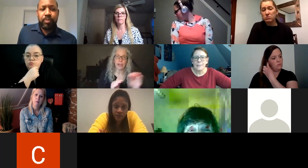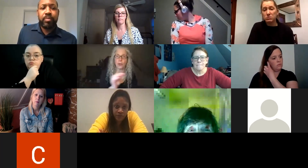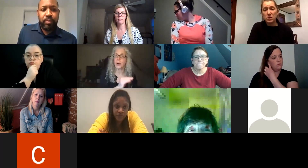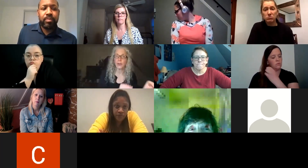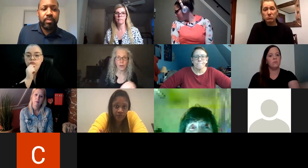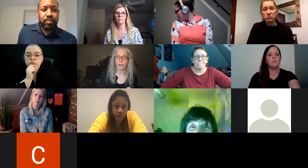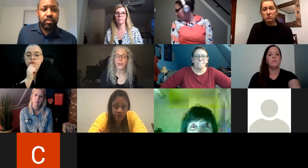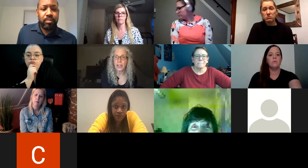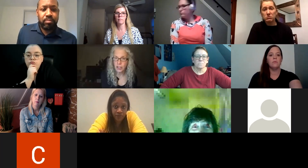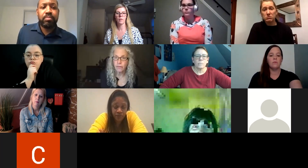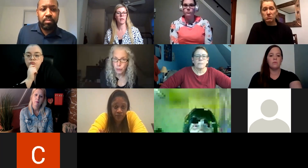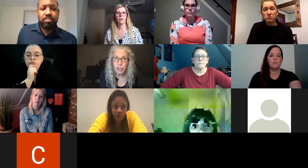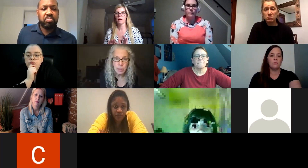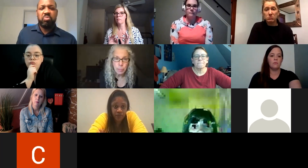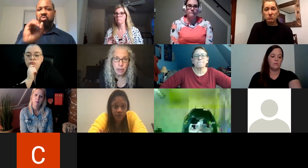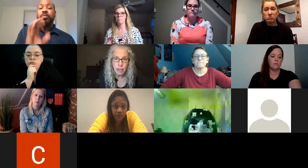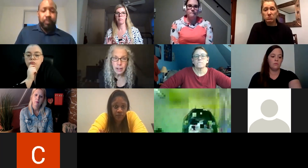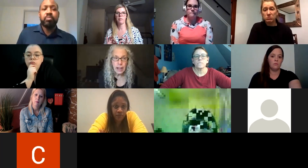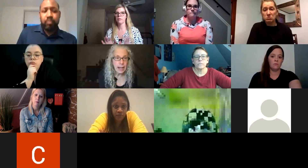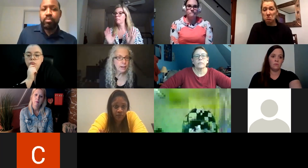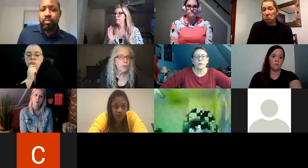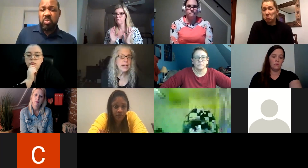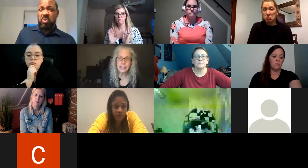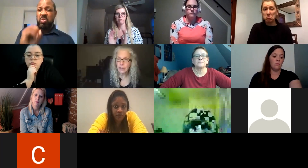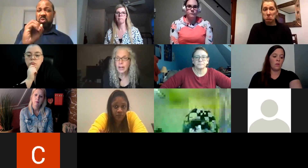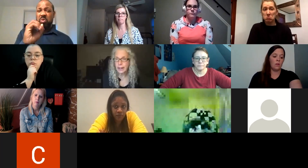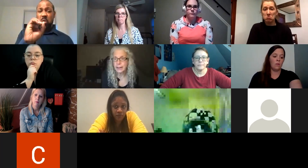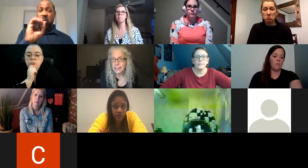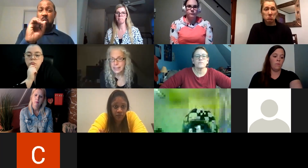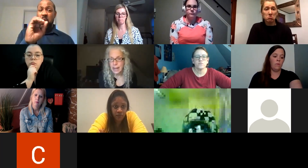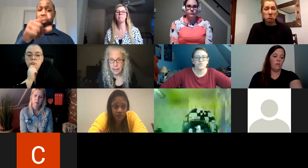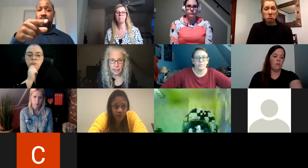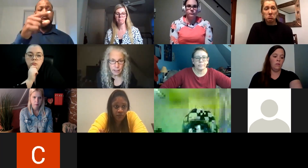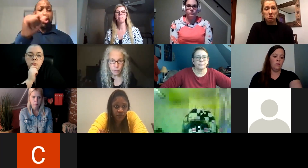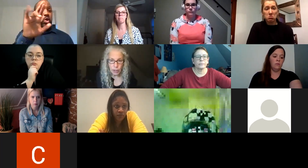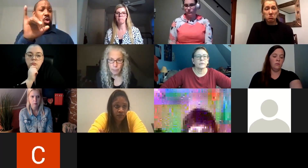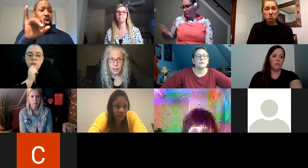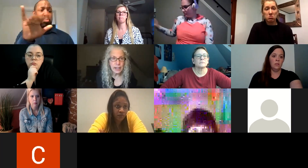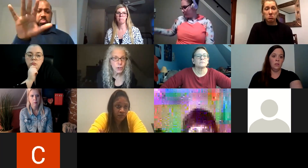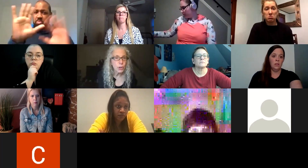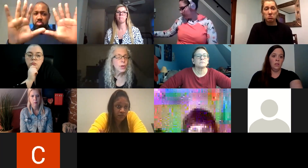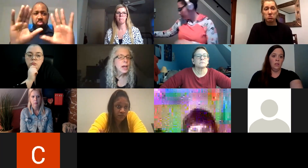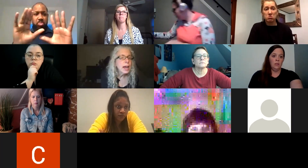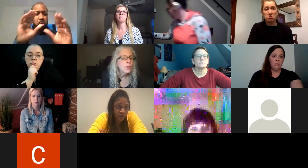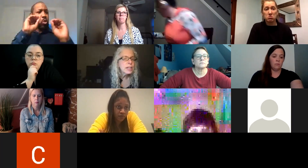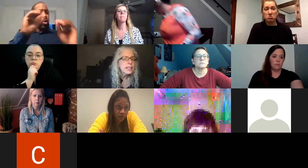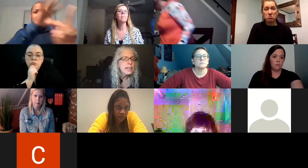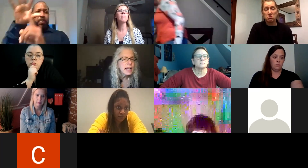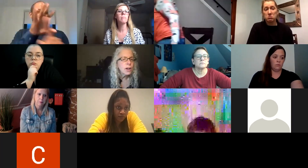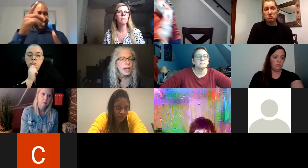squares around so that it's confusing to people. Perfect. And Green is saying right on, that's exactly. what I'm thinking too. And Ernest is saying, okay,